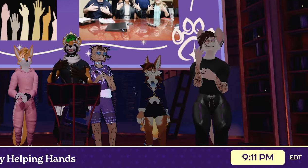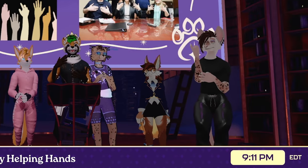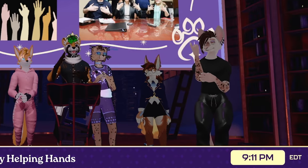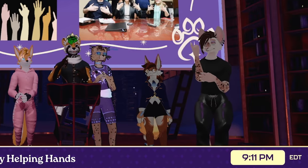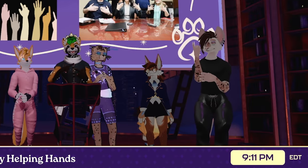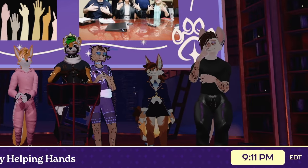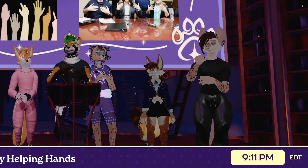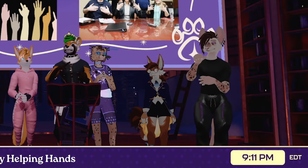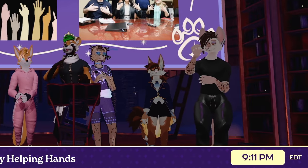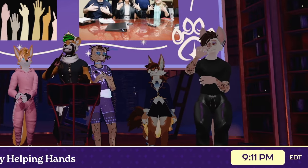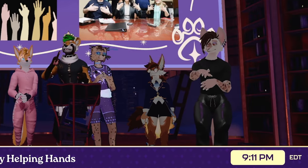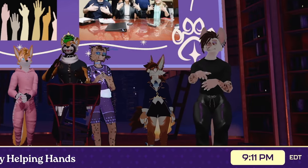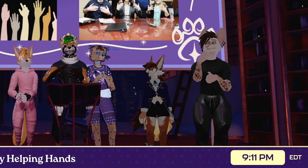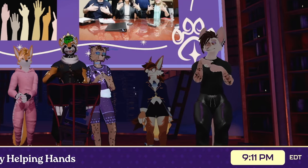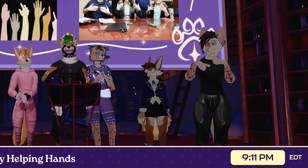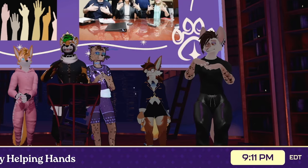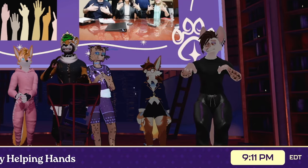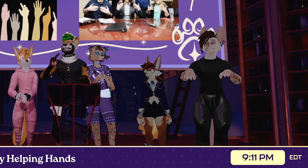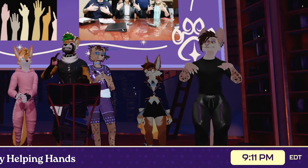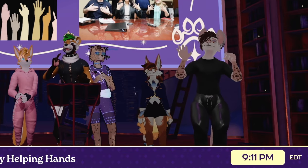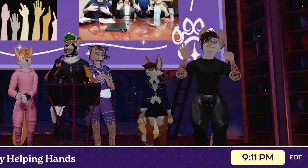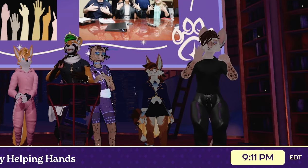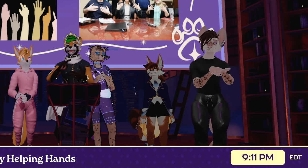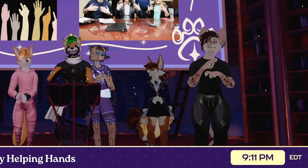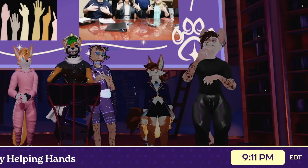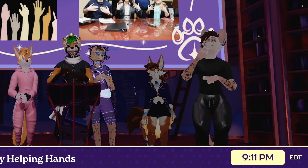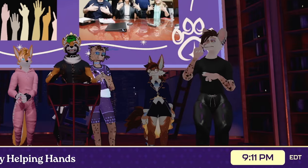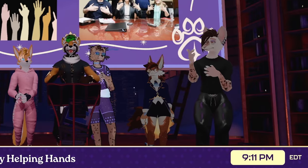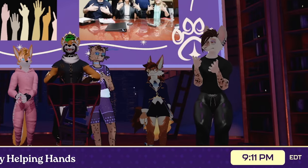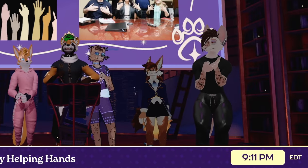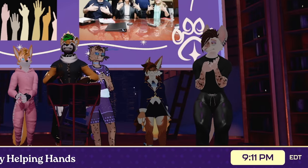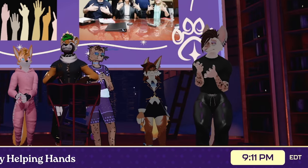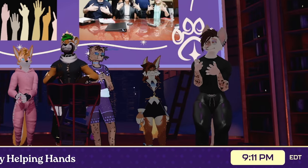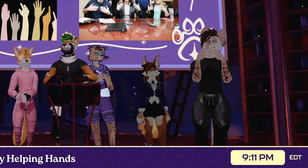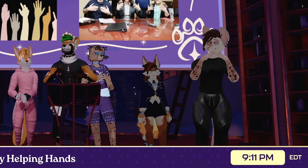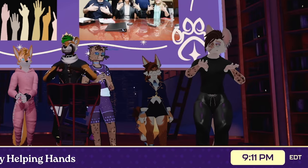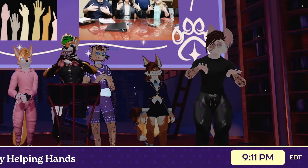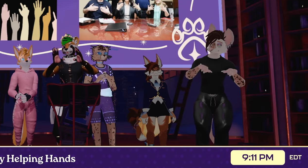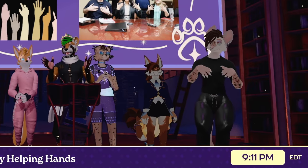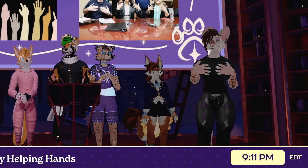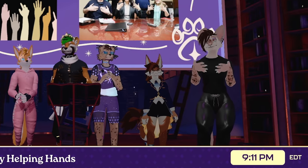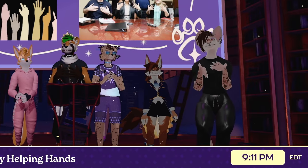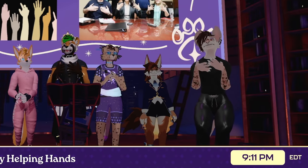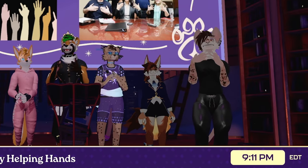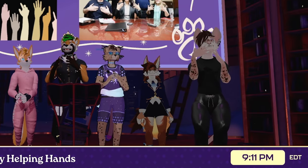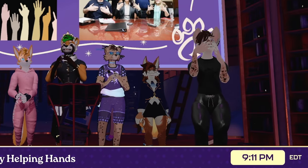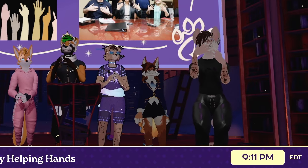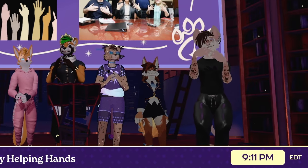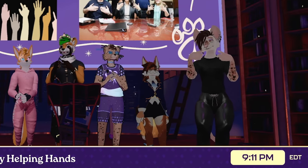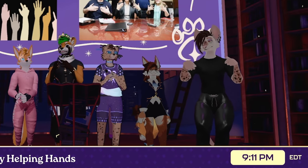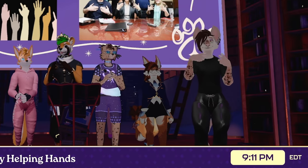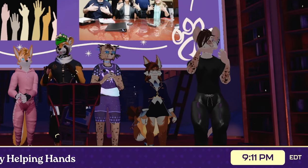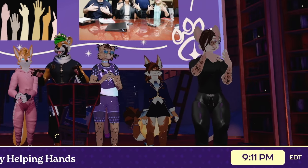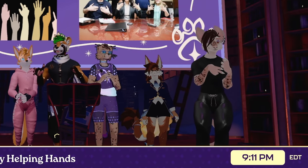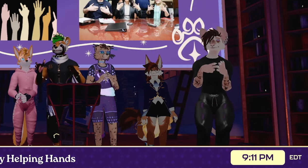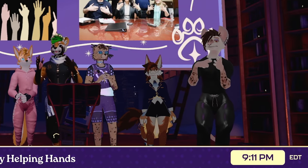its own grammar structure, its own rules, its own dialects, all that. It is a true language that